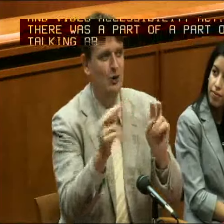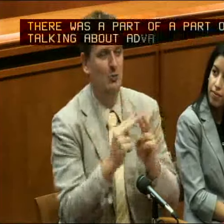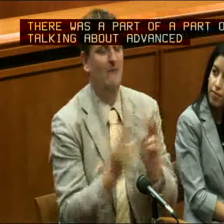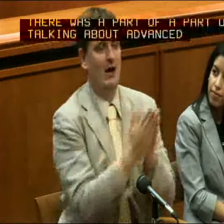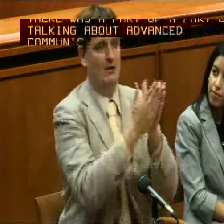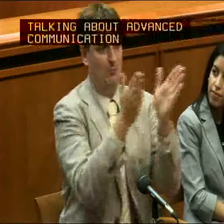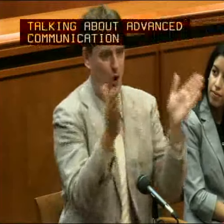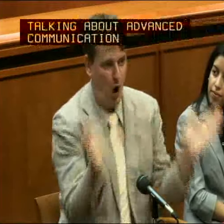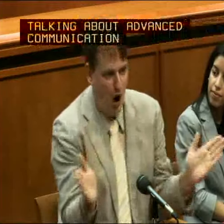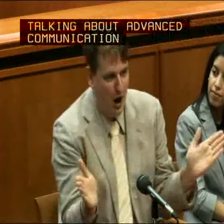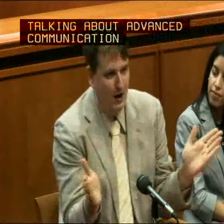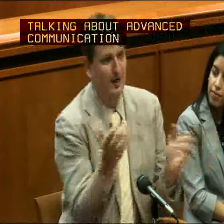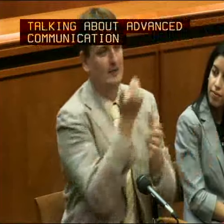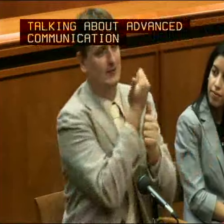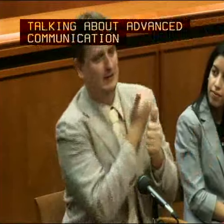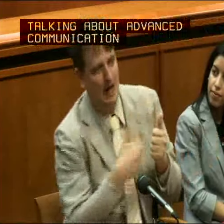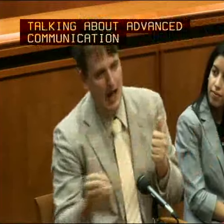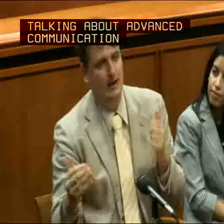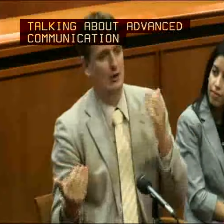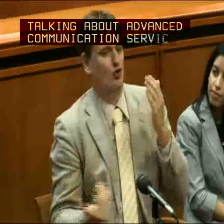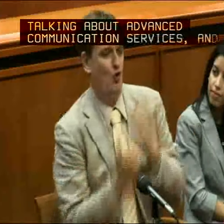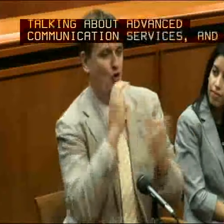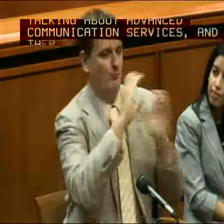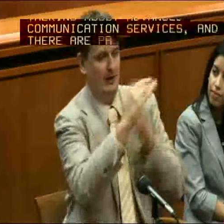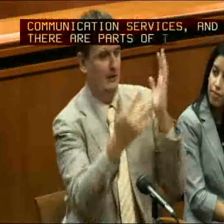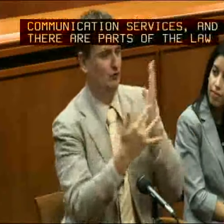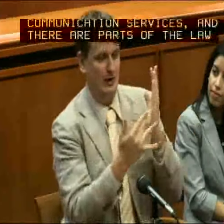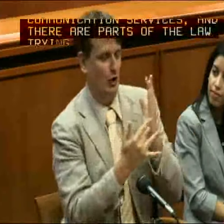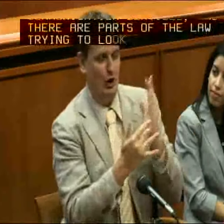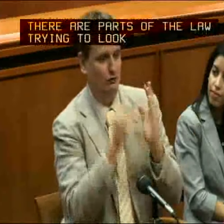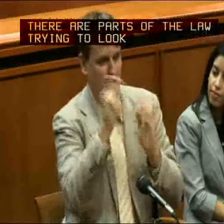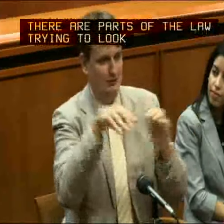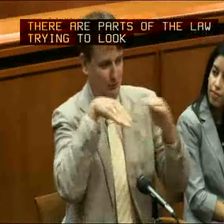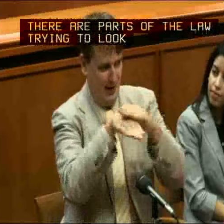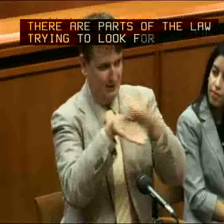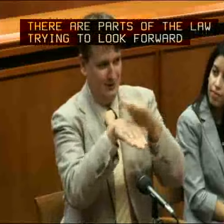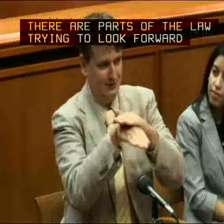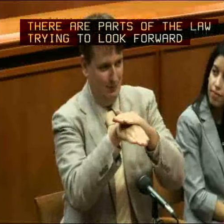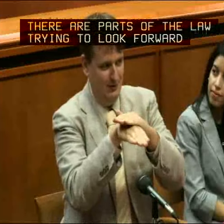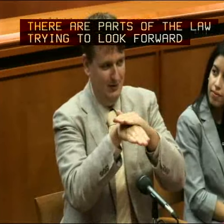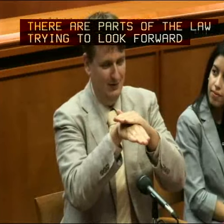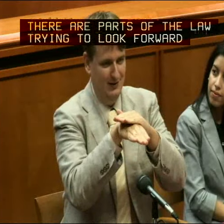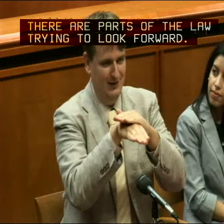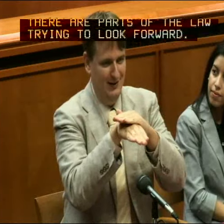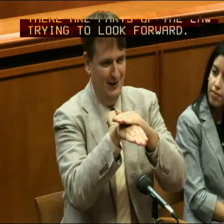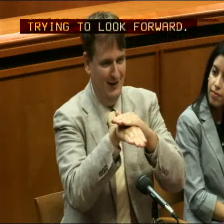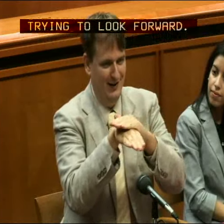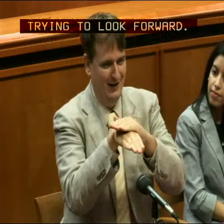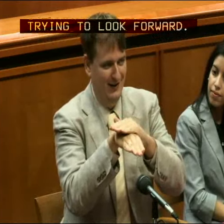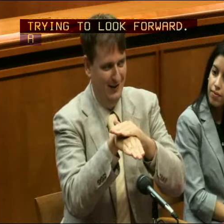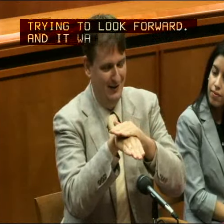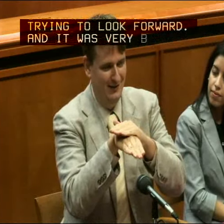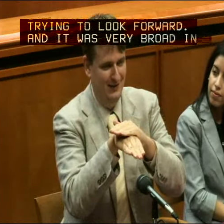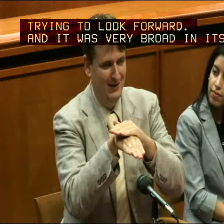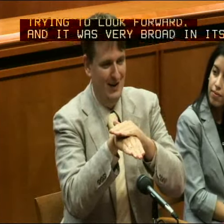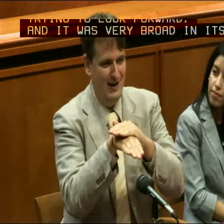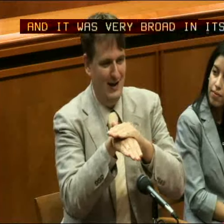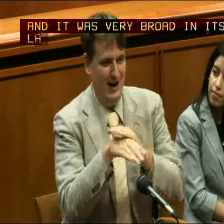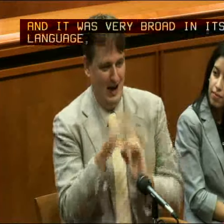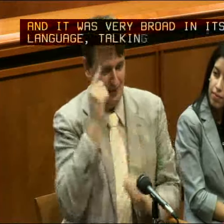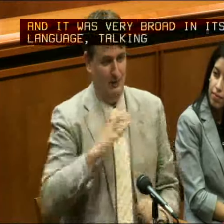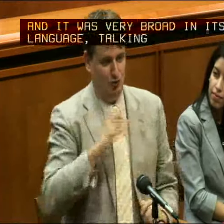forward to, and it was very broad in its language, talking about any new communication technology has to be accessible.